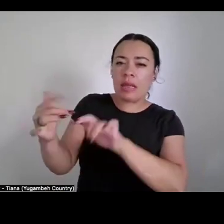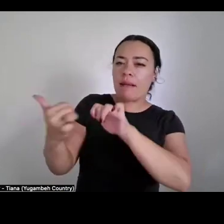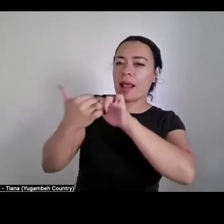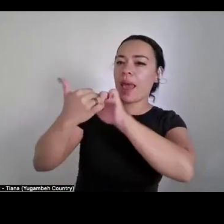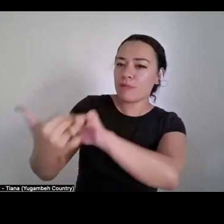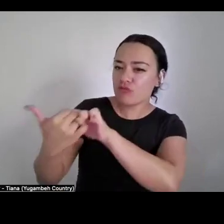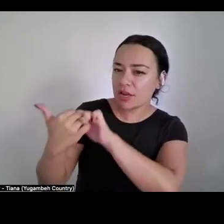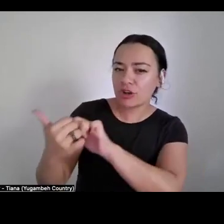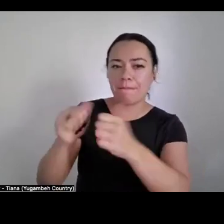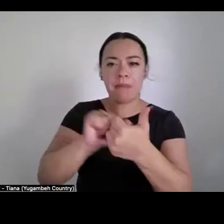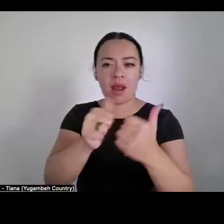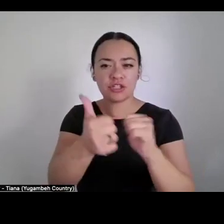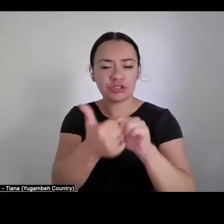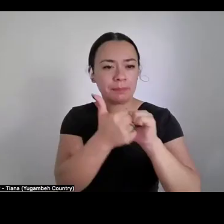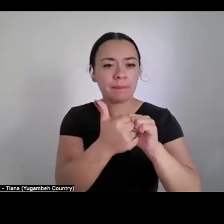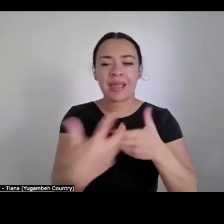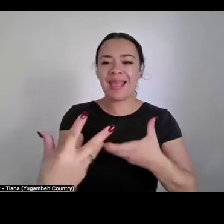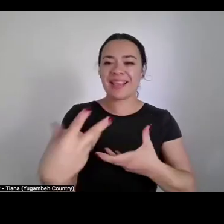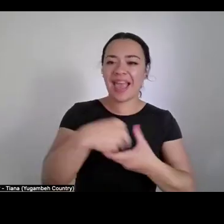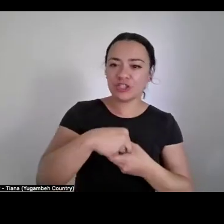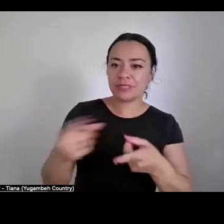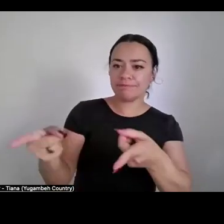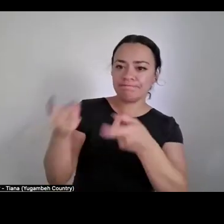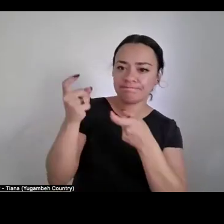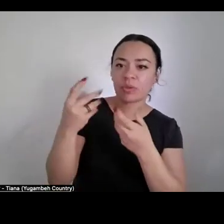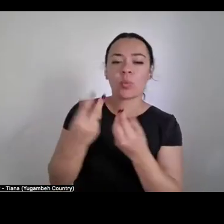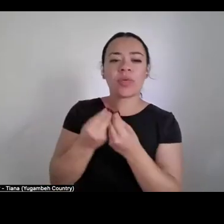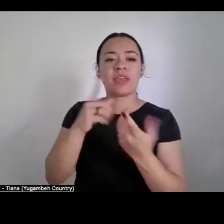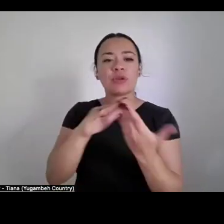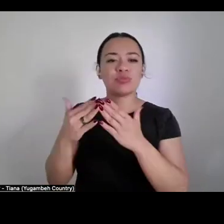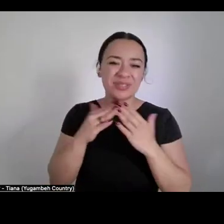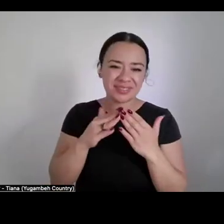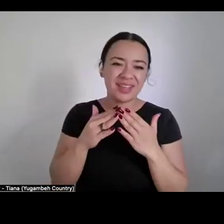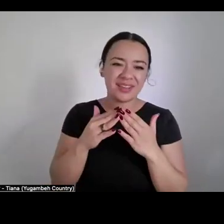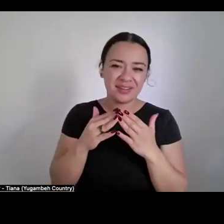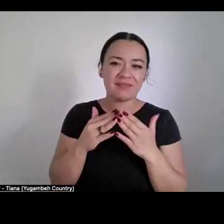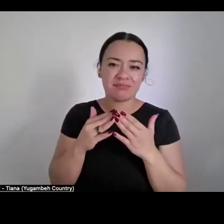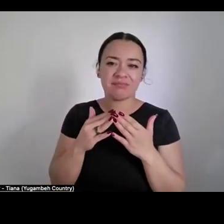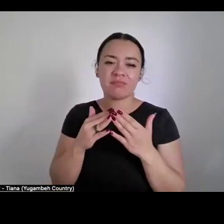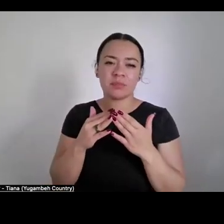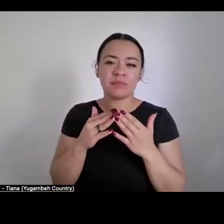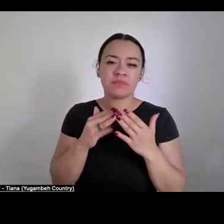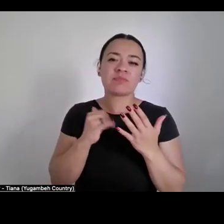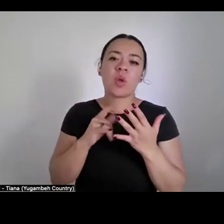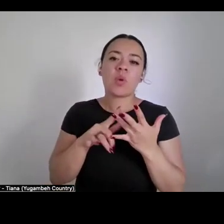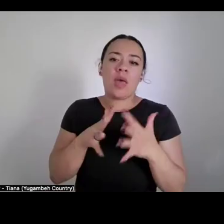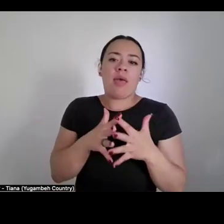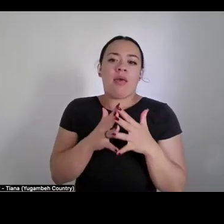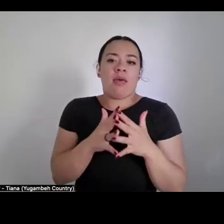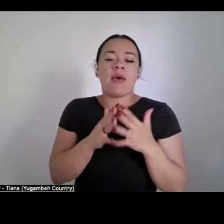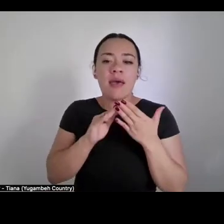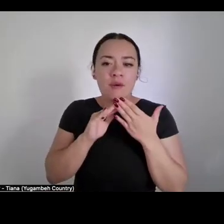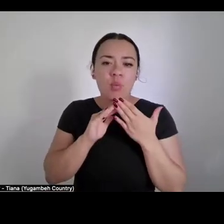collaborations, partnerships, engagement with the community, etc. Yes, I think without